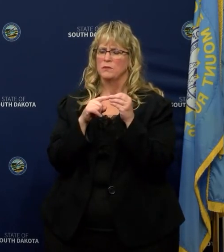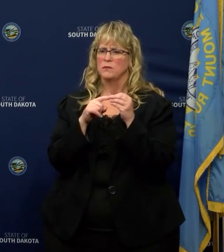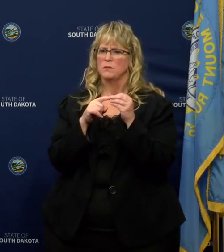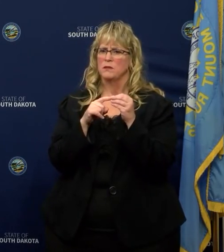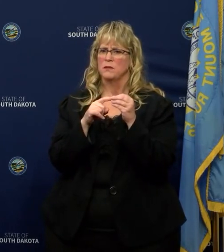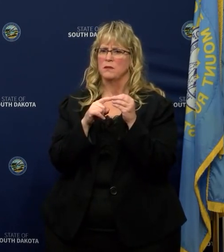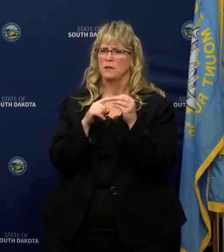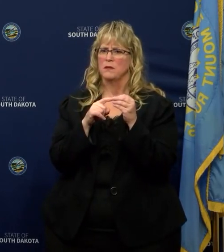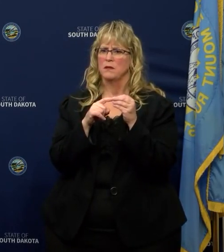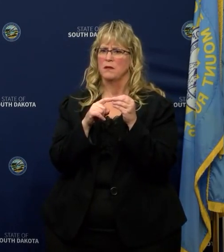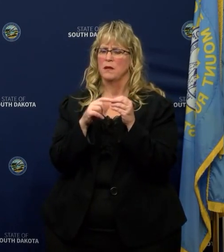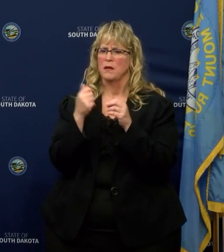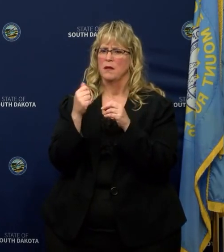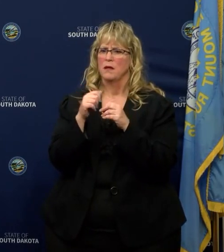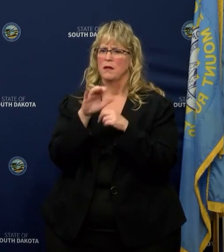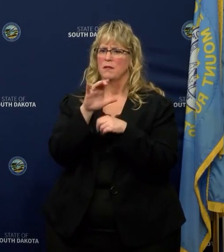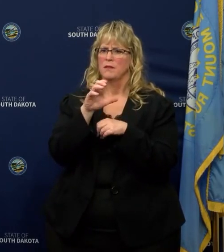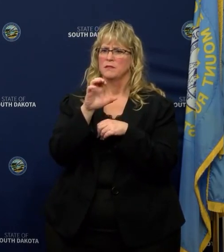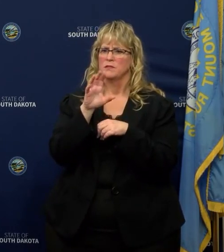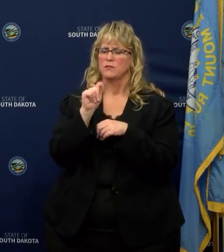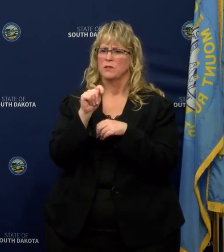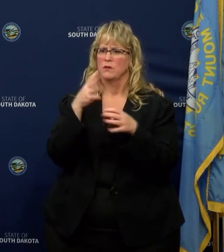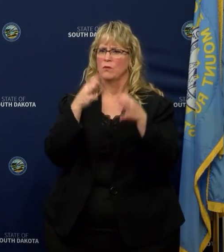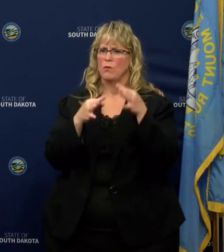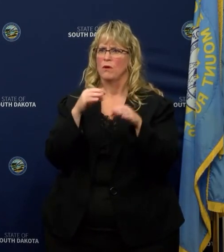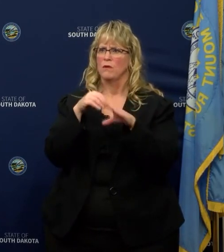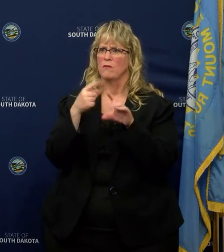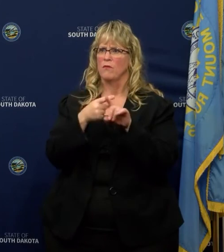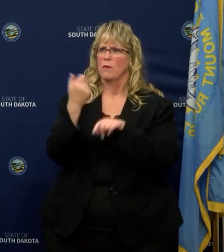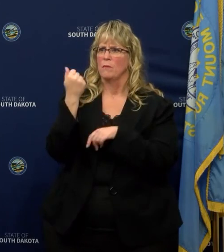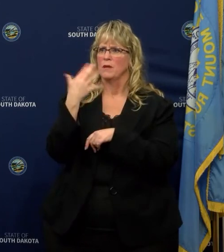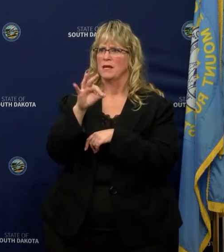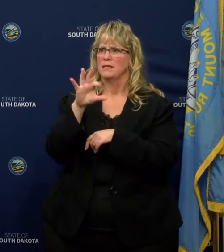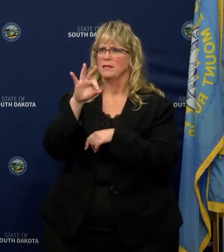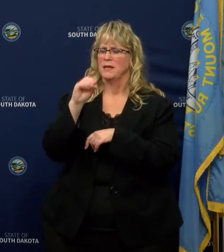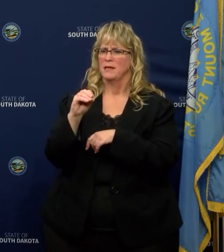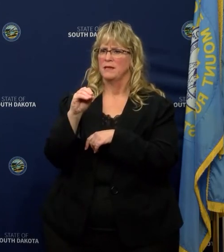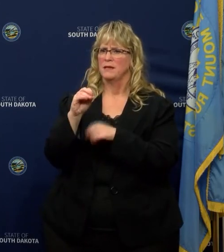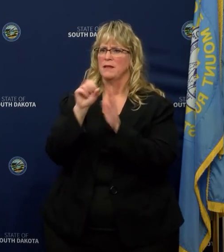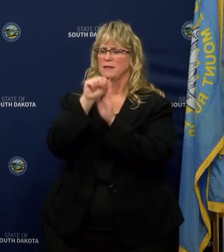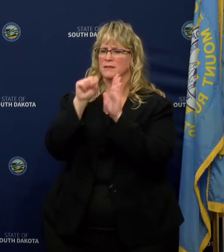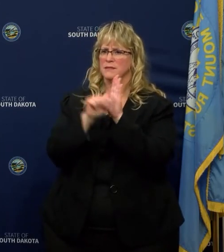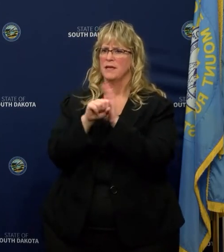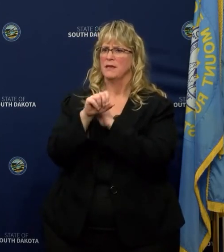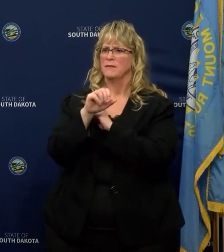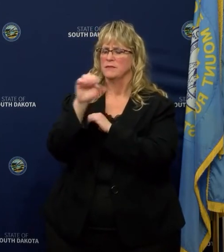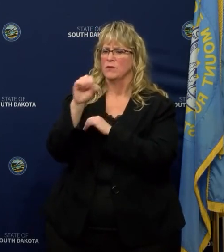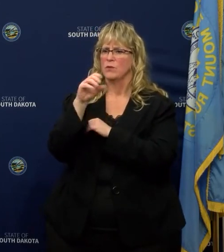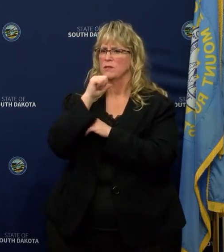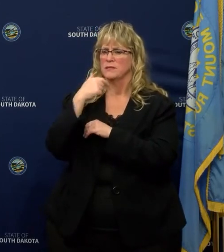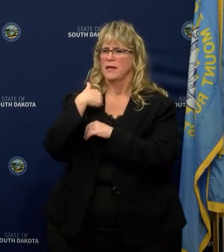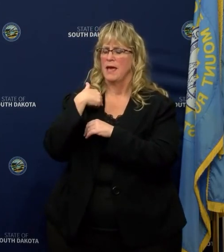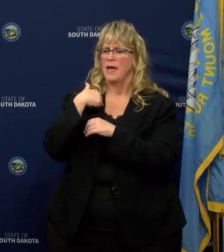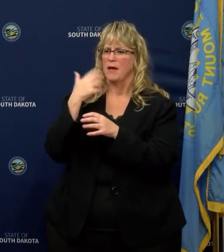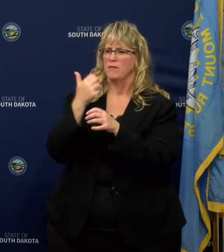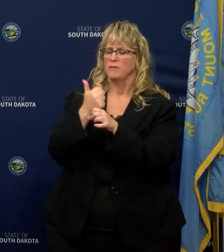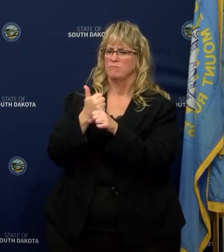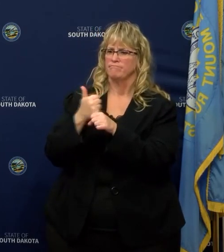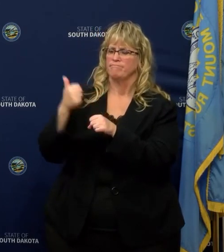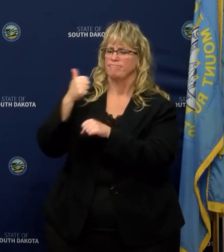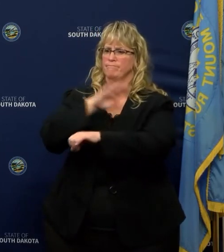decision from 1990 saying that the state of South Dakota doesn't have jurisdiction over